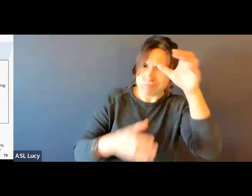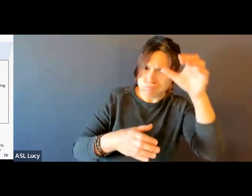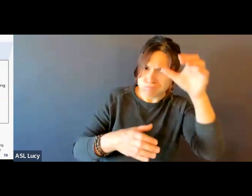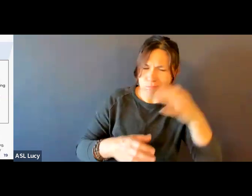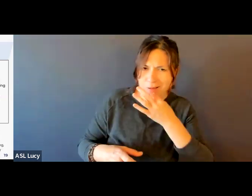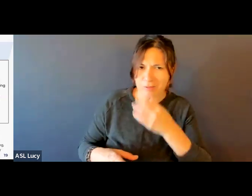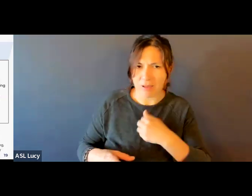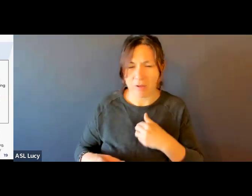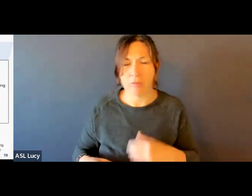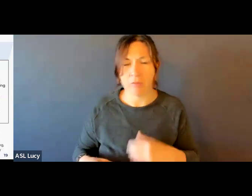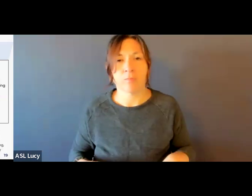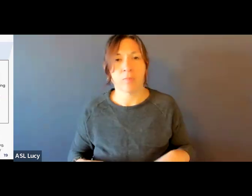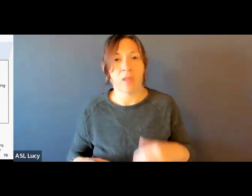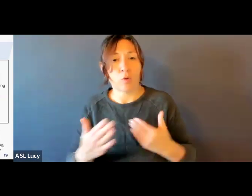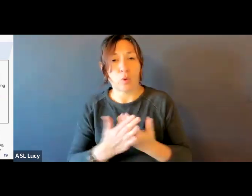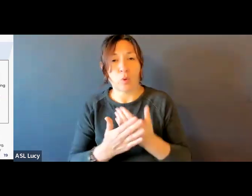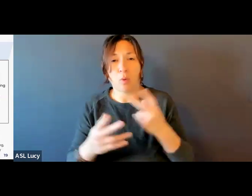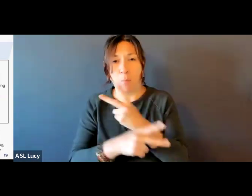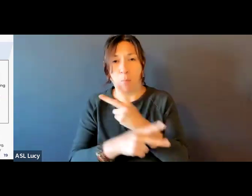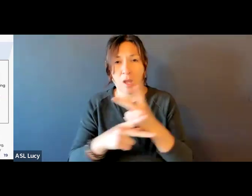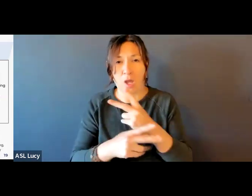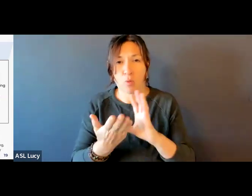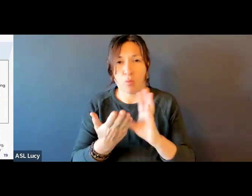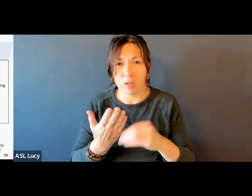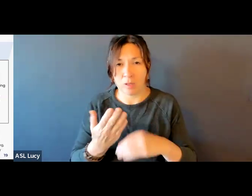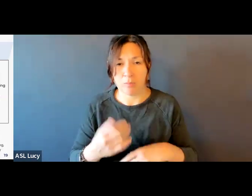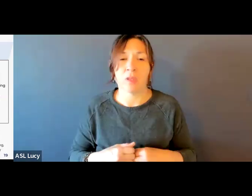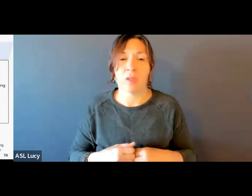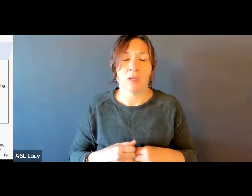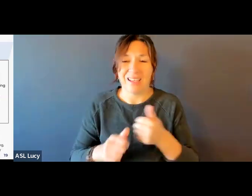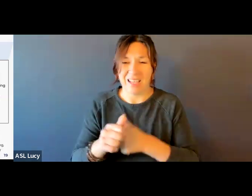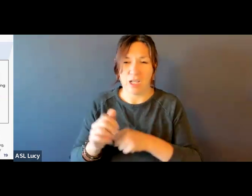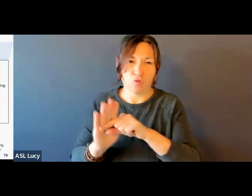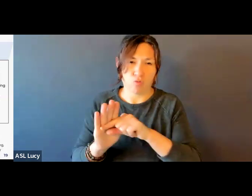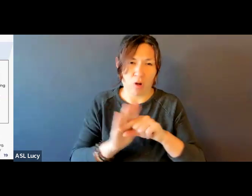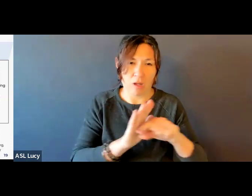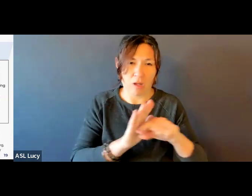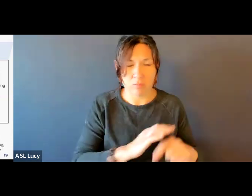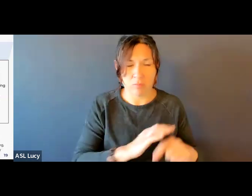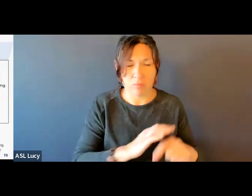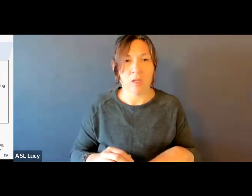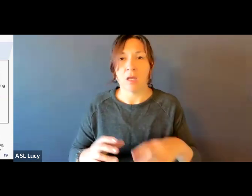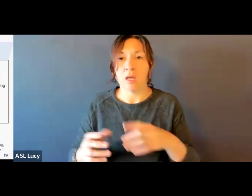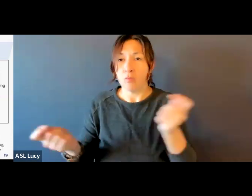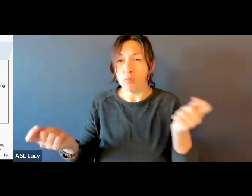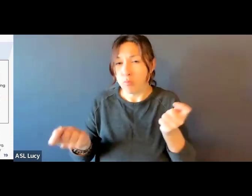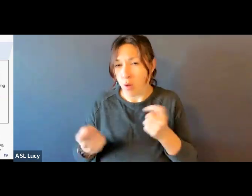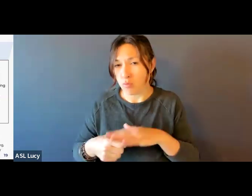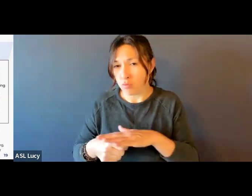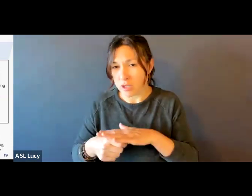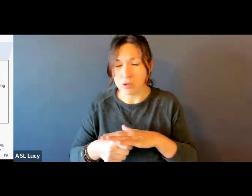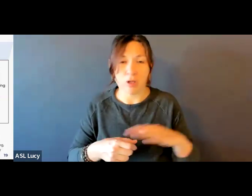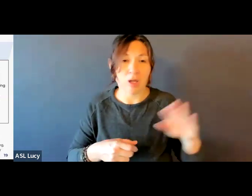have adopted a new math curriculum in all grades and enlisted regional and district supports to accelerate